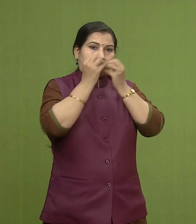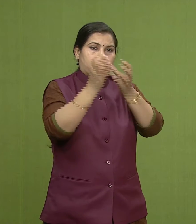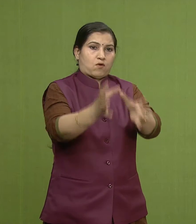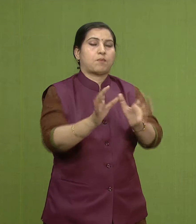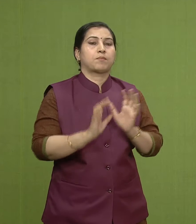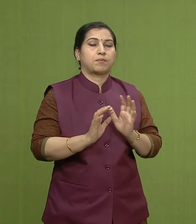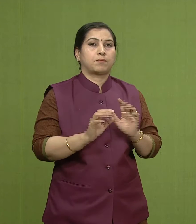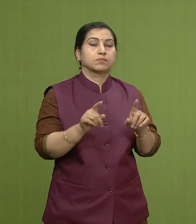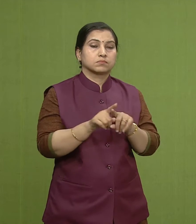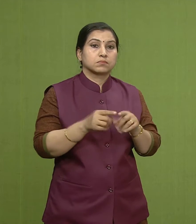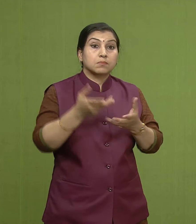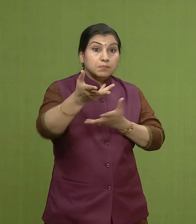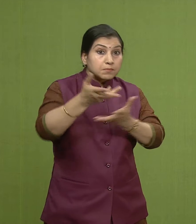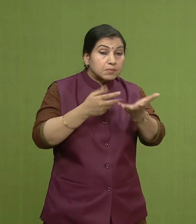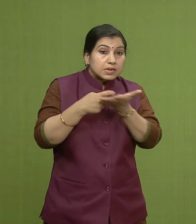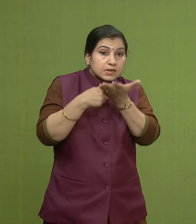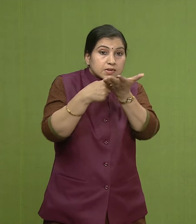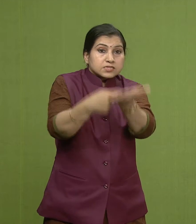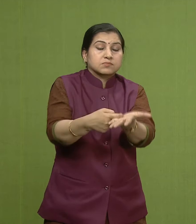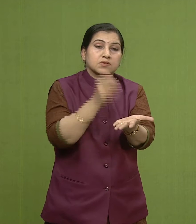in a mutually respectful manner.